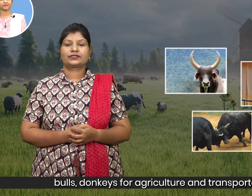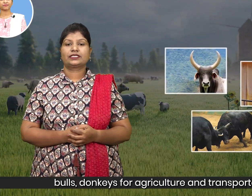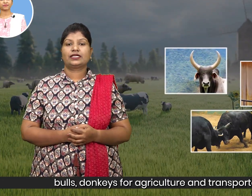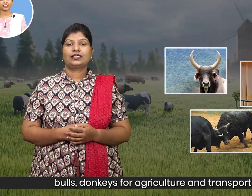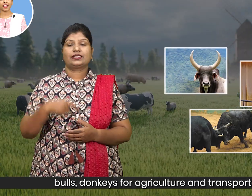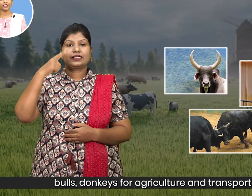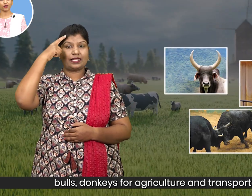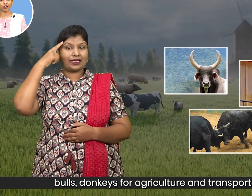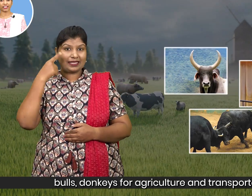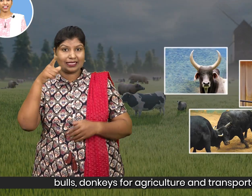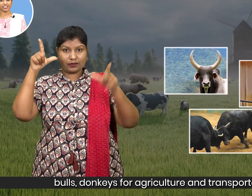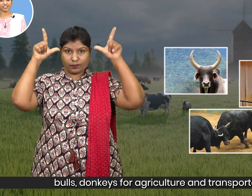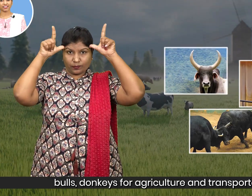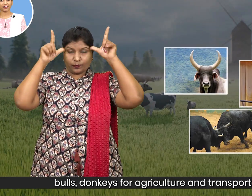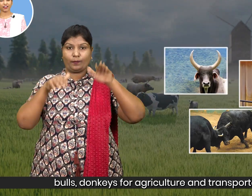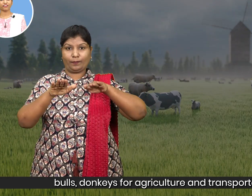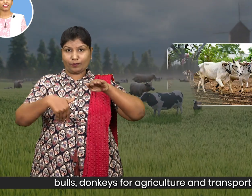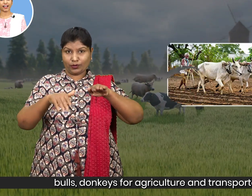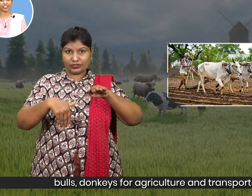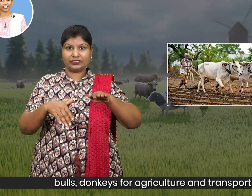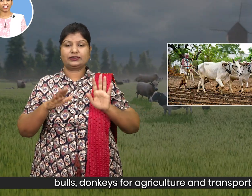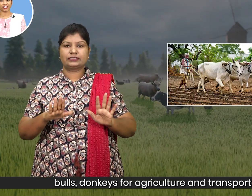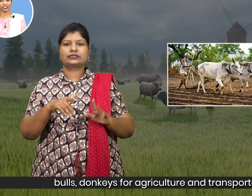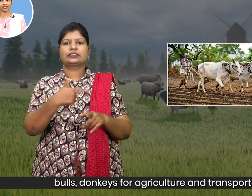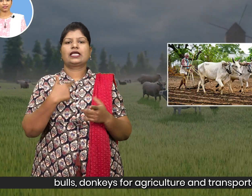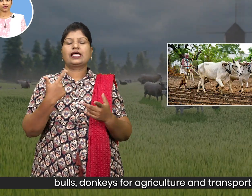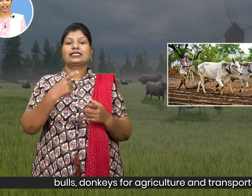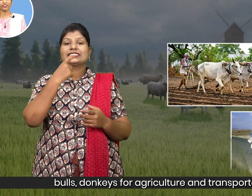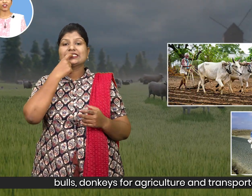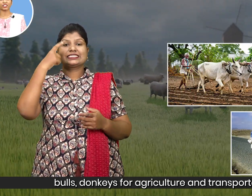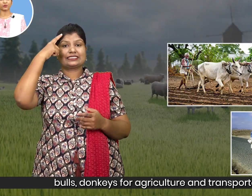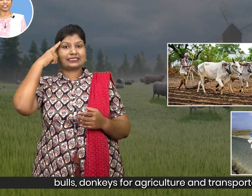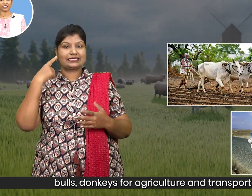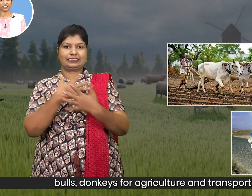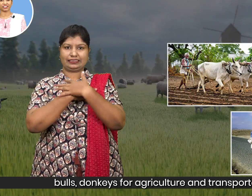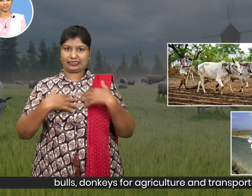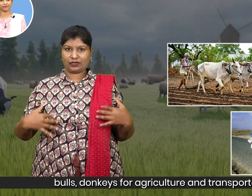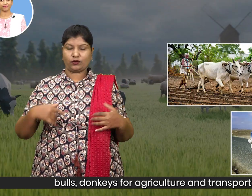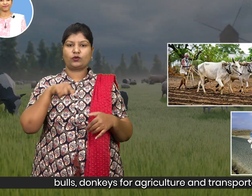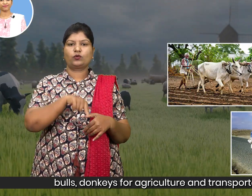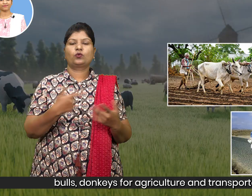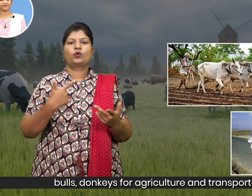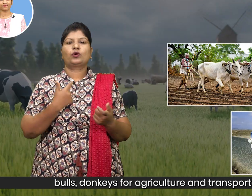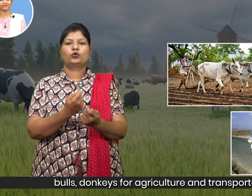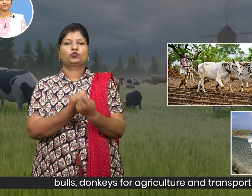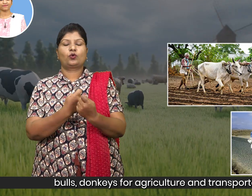bulls, and donkeys for agriculture and transportation.